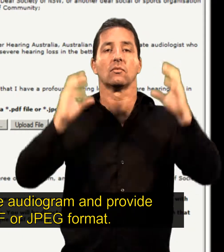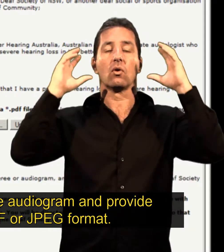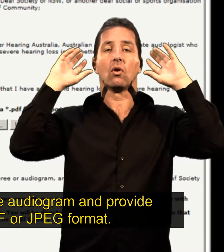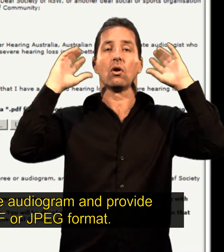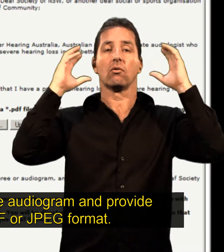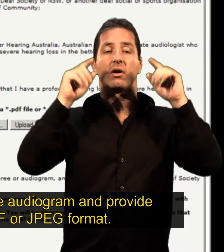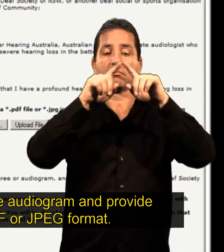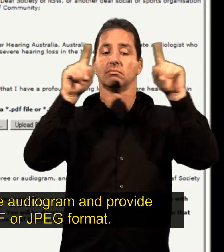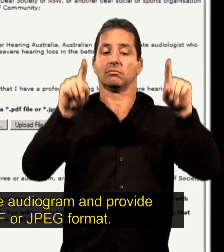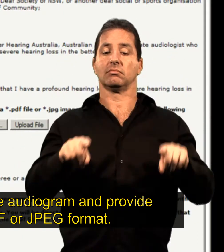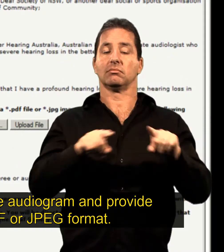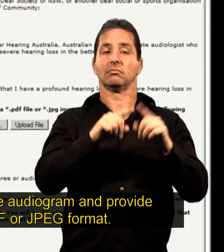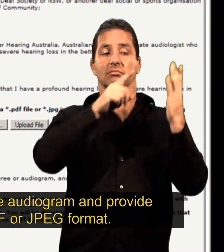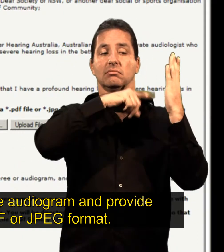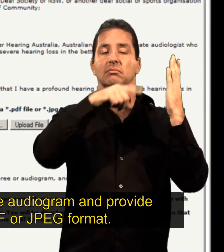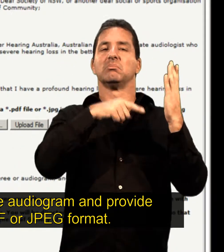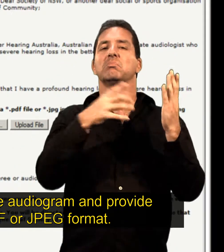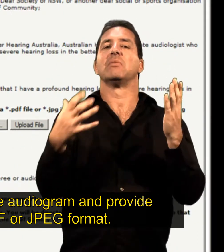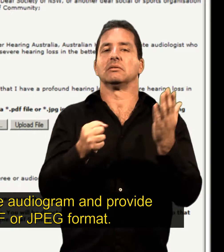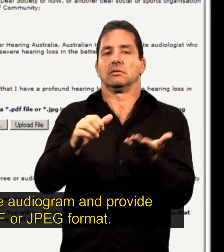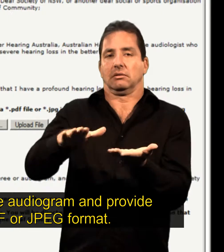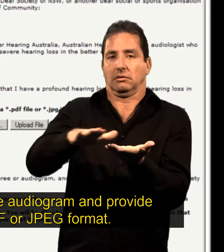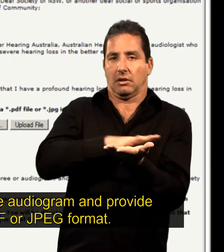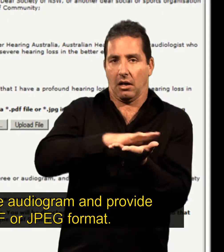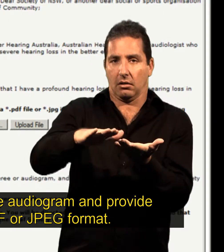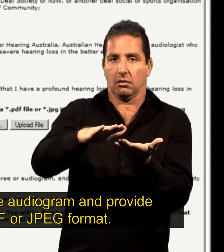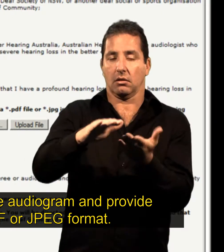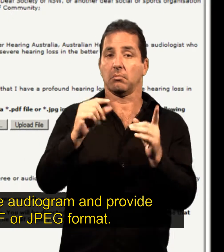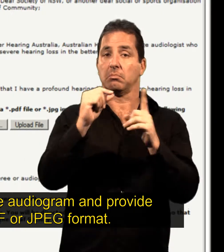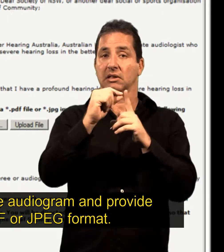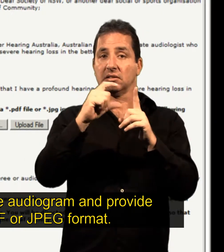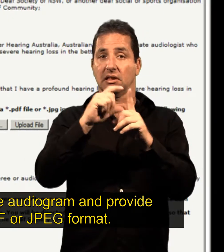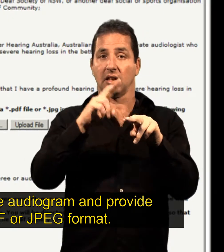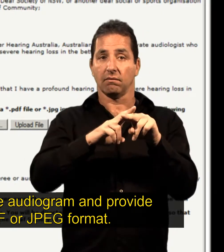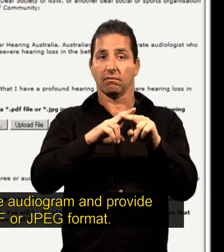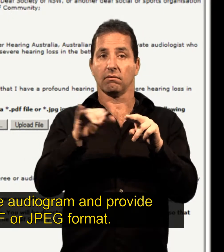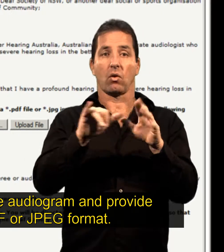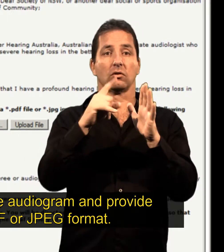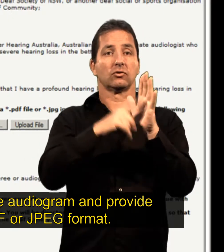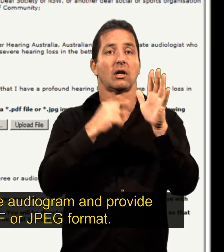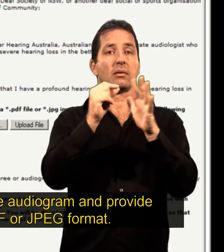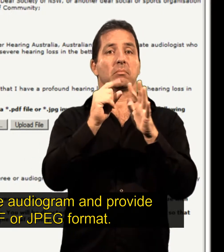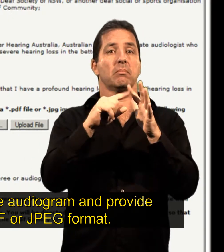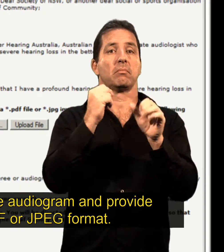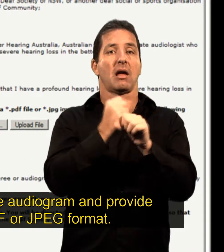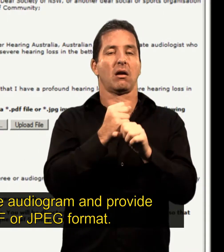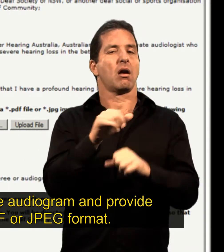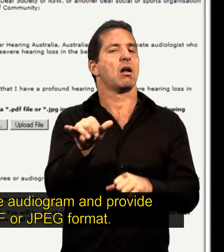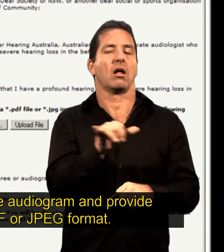You need to scan the audiogram and provide it in either PDF or JPEG format.